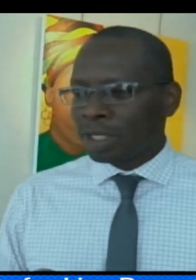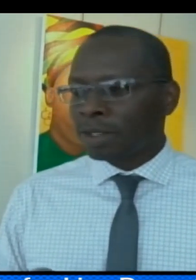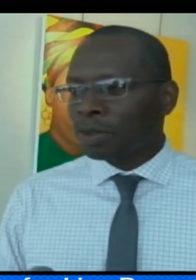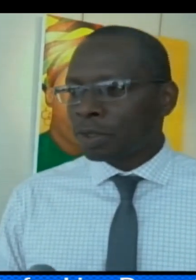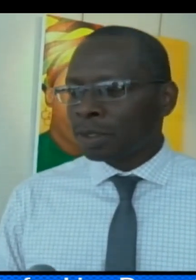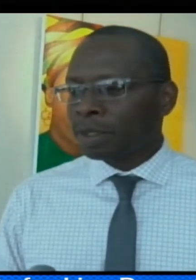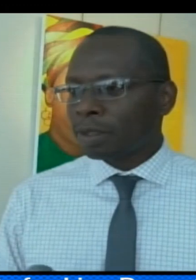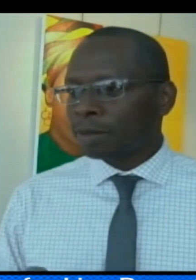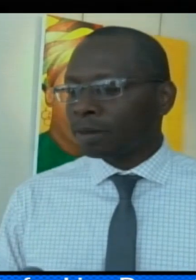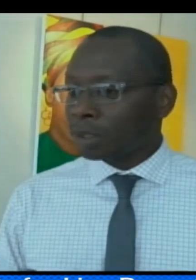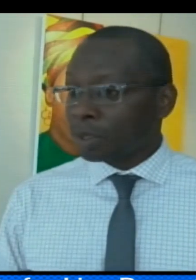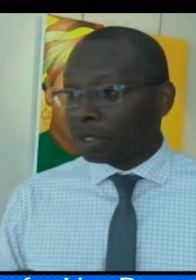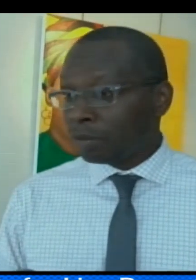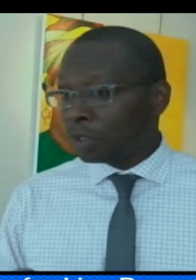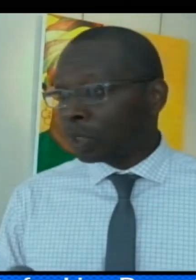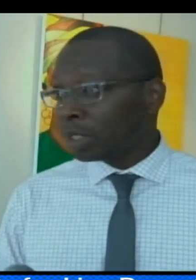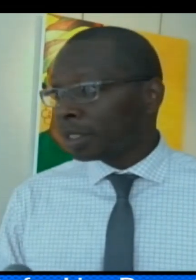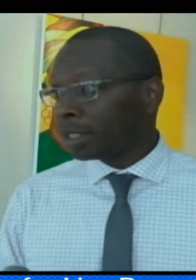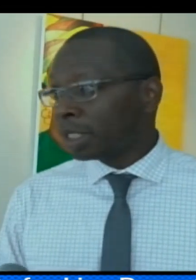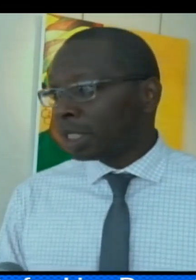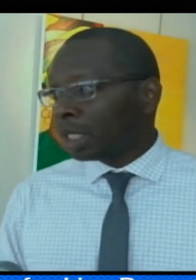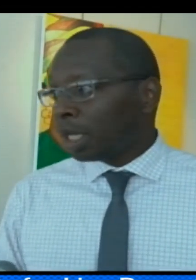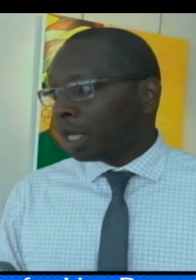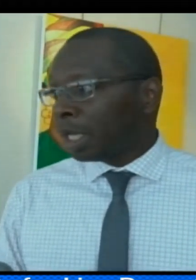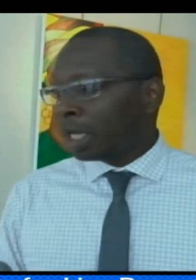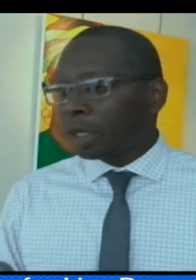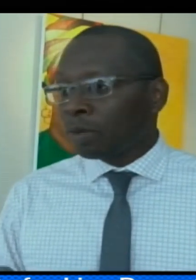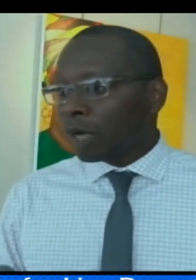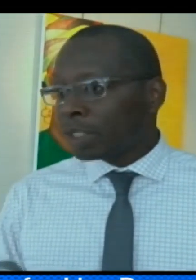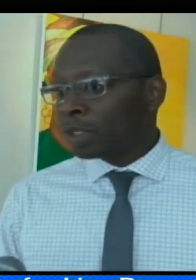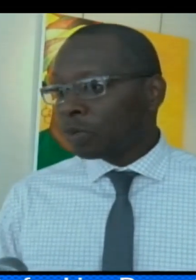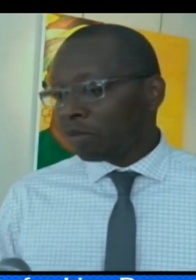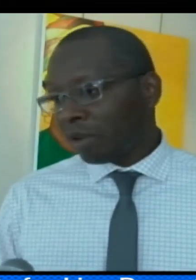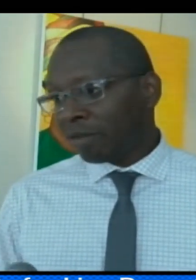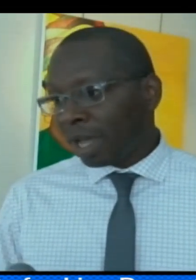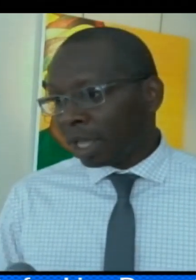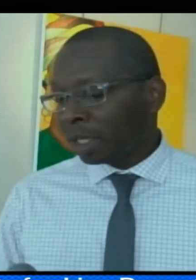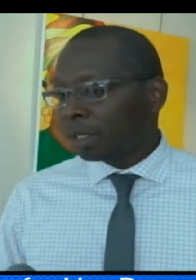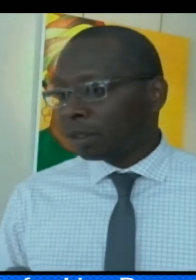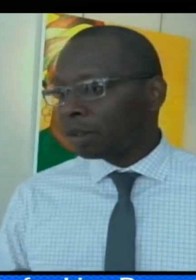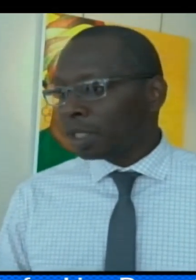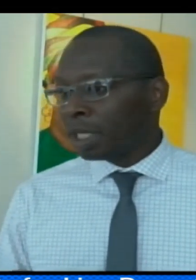to process those individuals. Once we